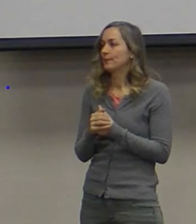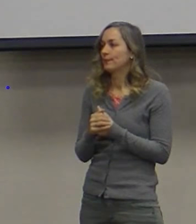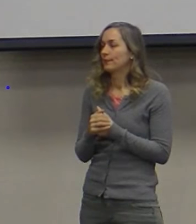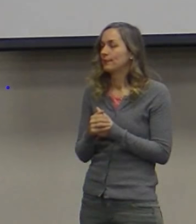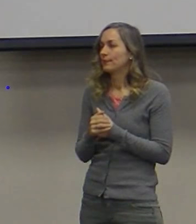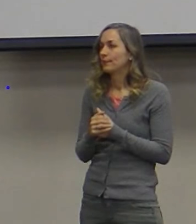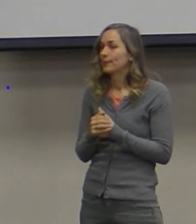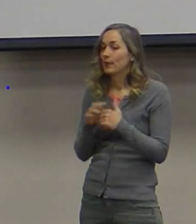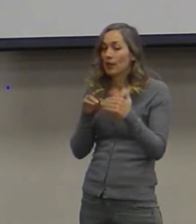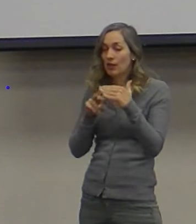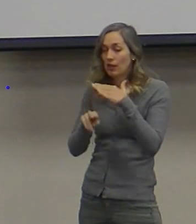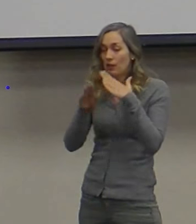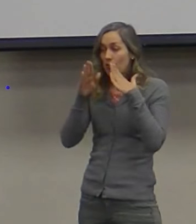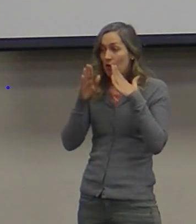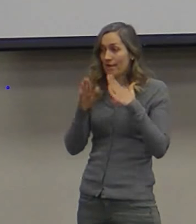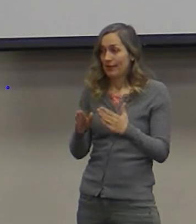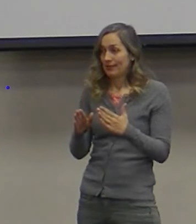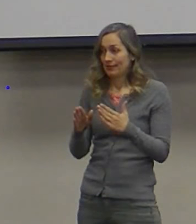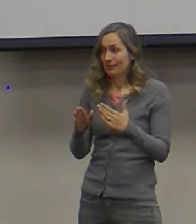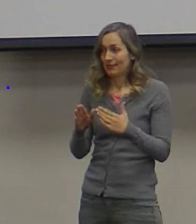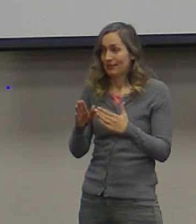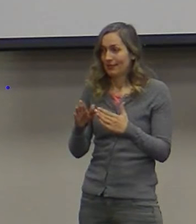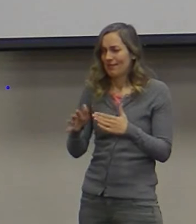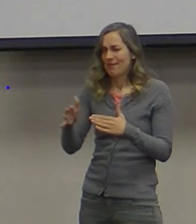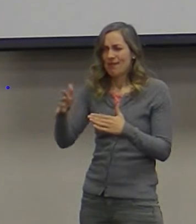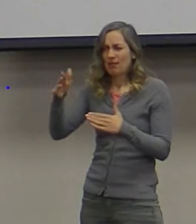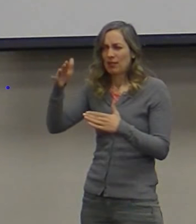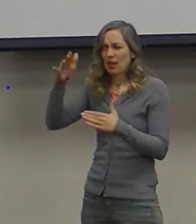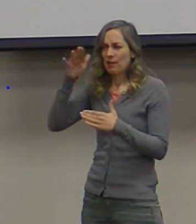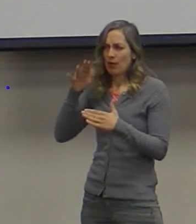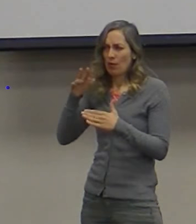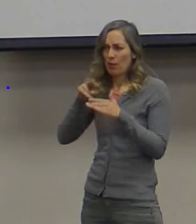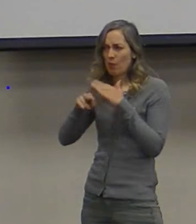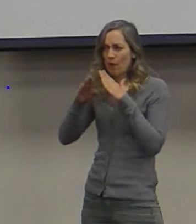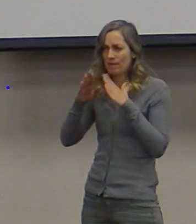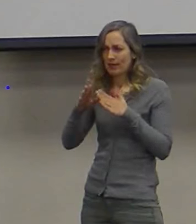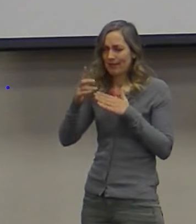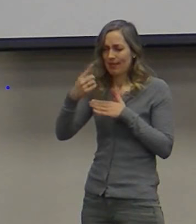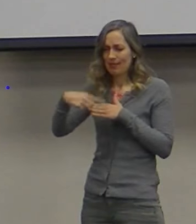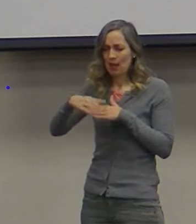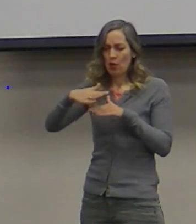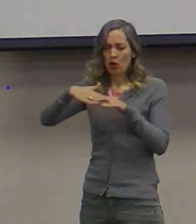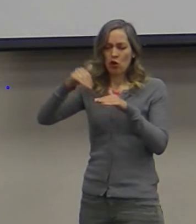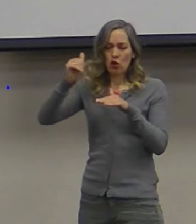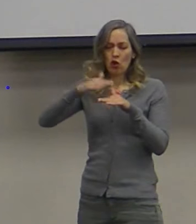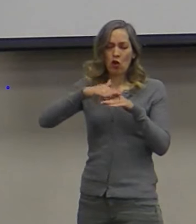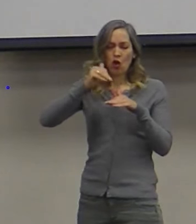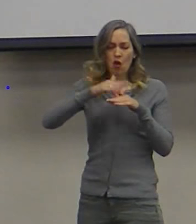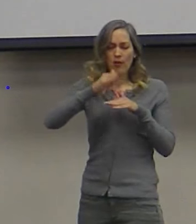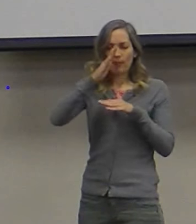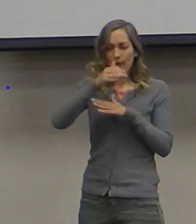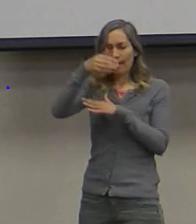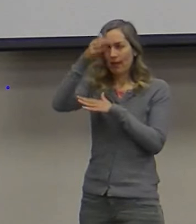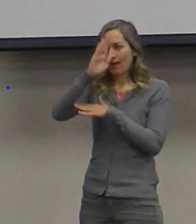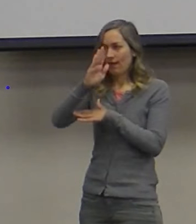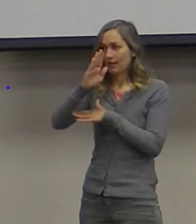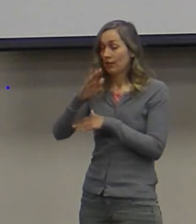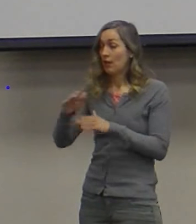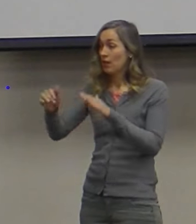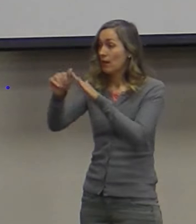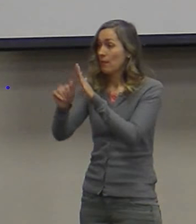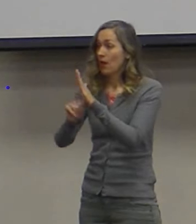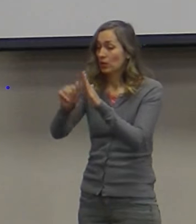The prophets of old were called by God. The apostles were called by